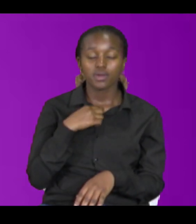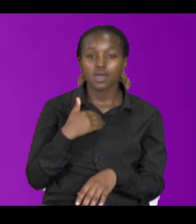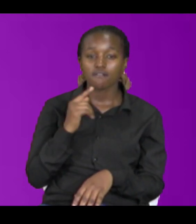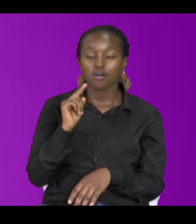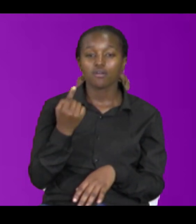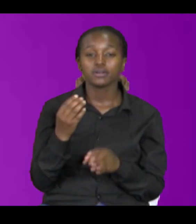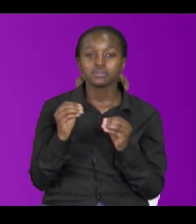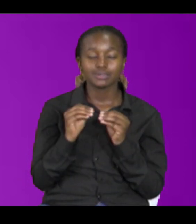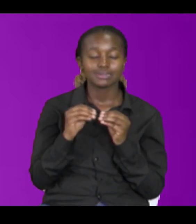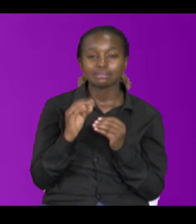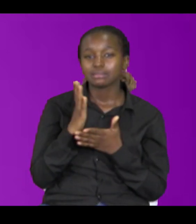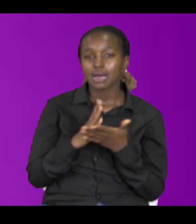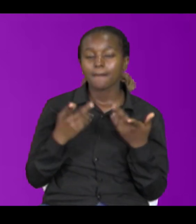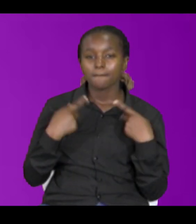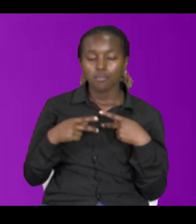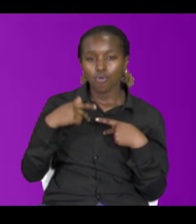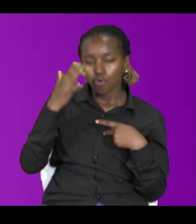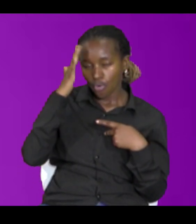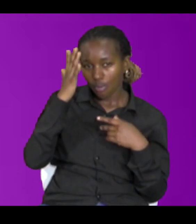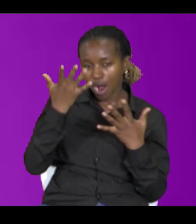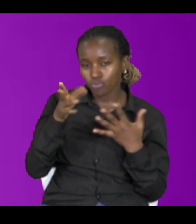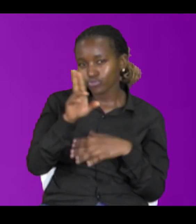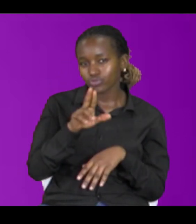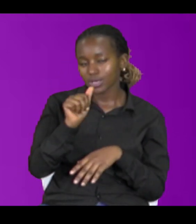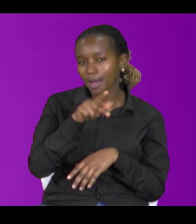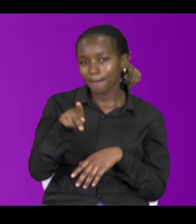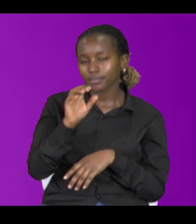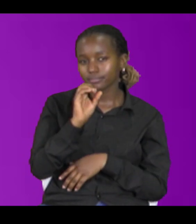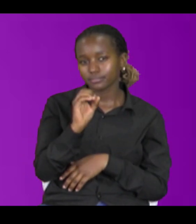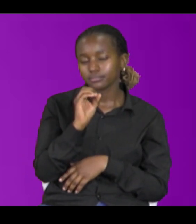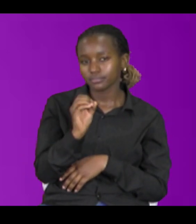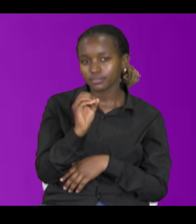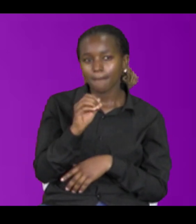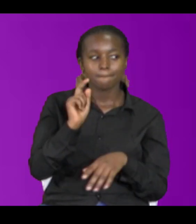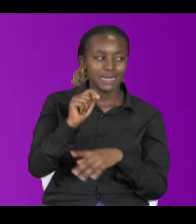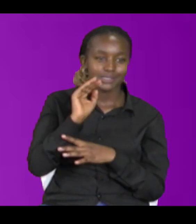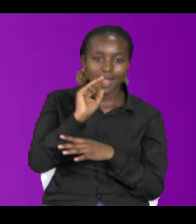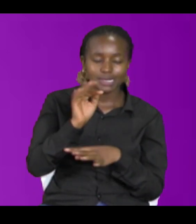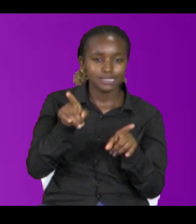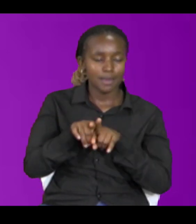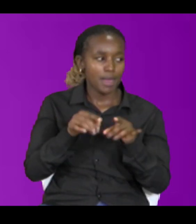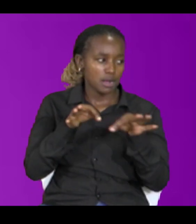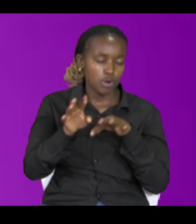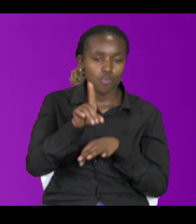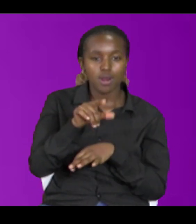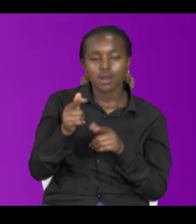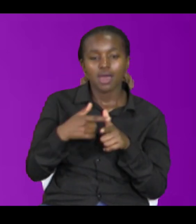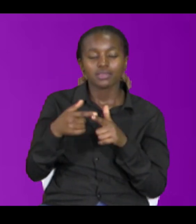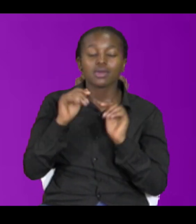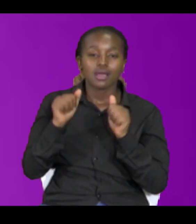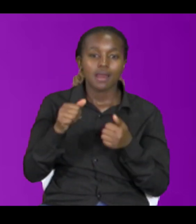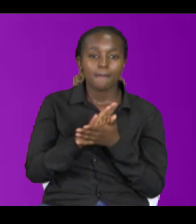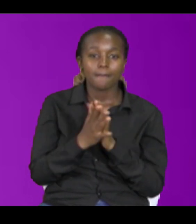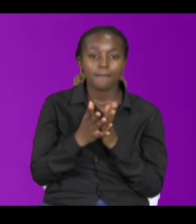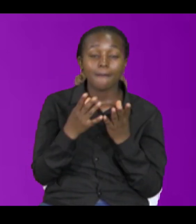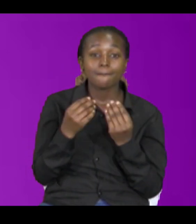through the Google Meet, and they had to ask. So we guide them. This is how you do,